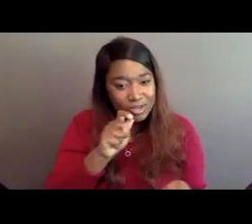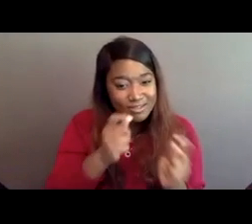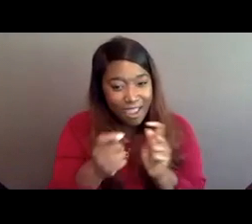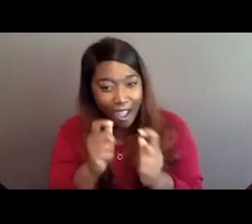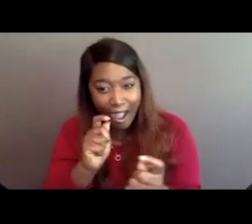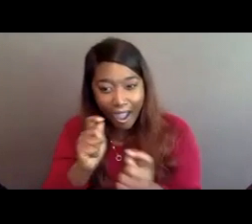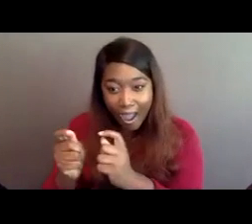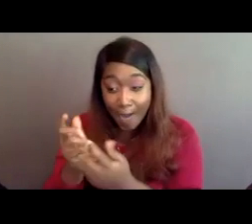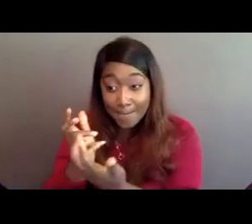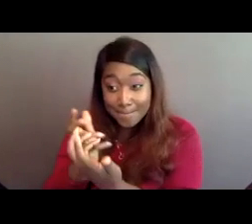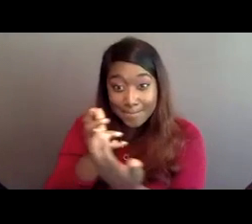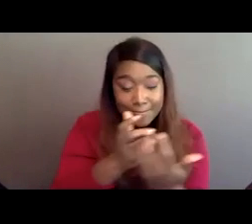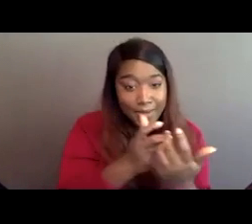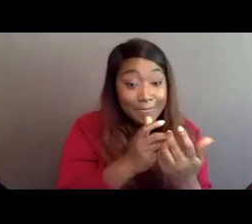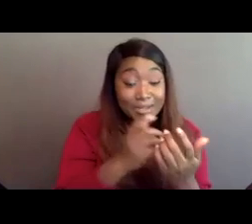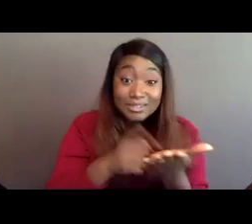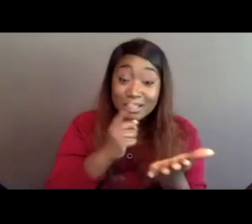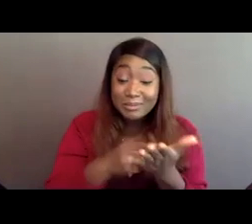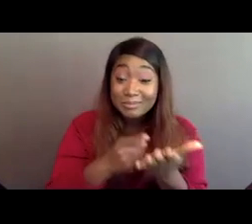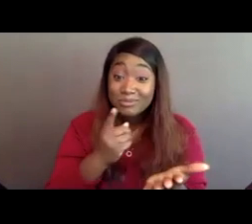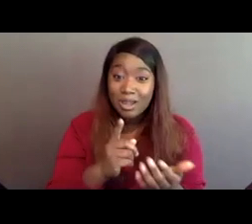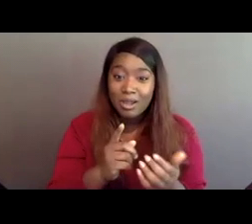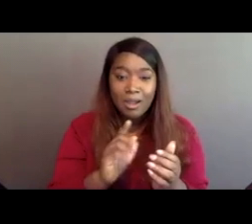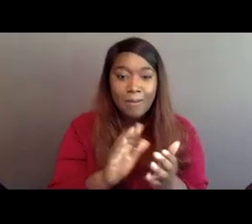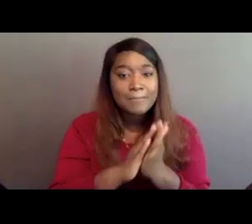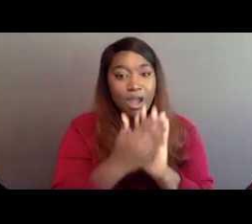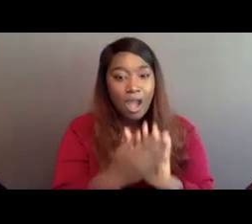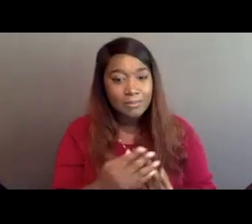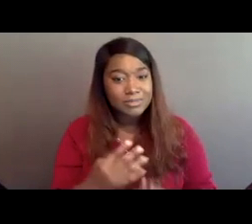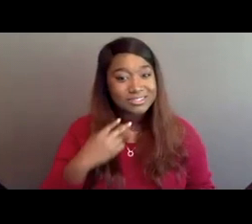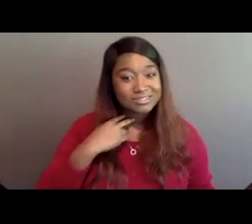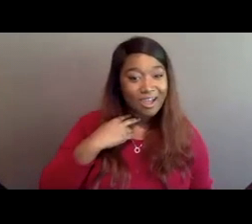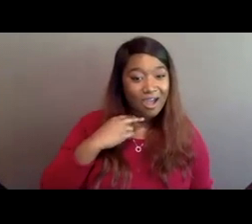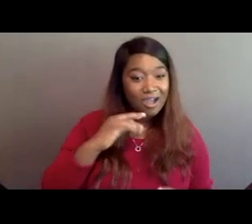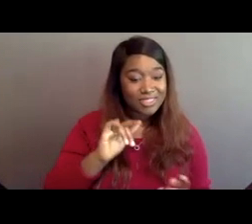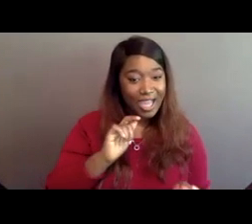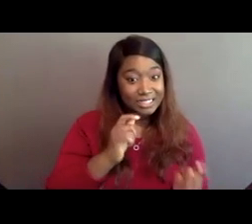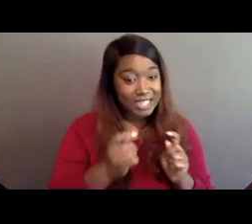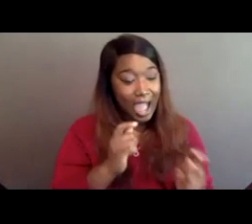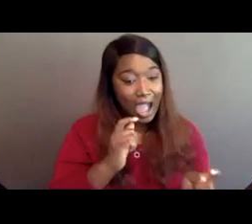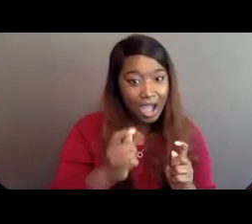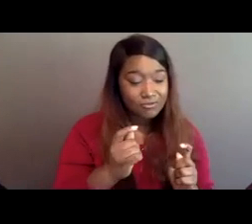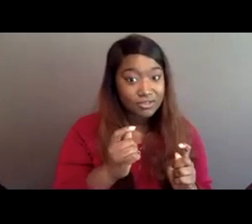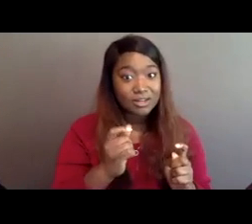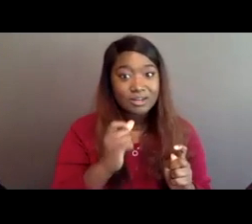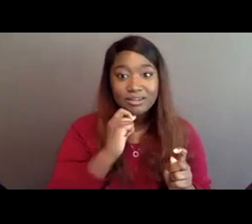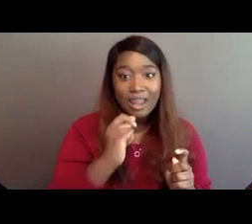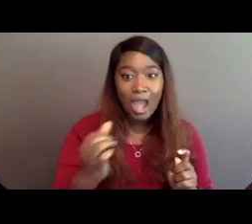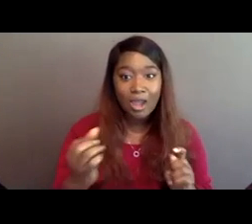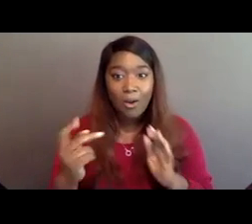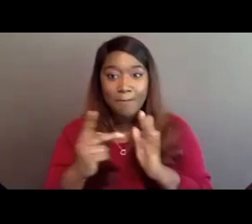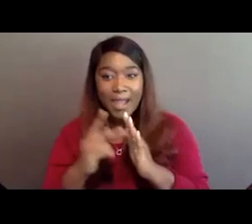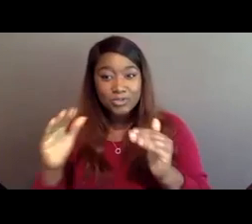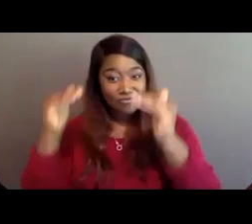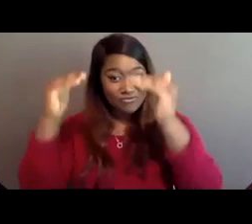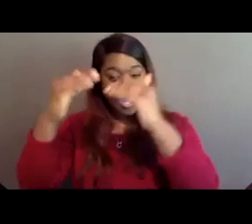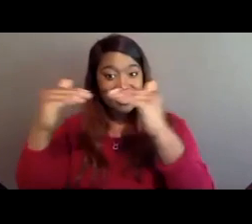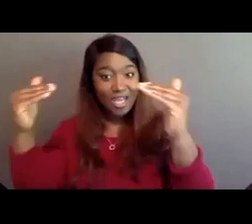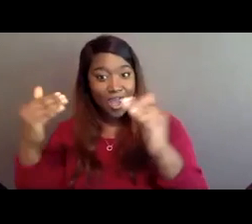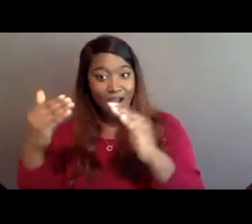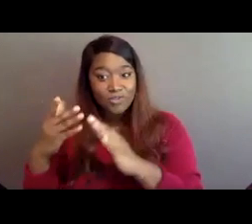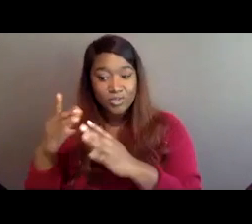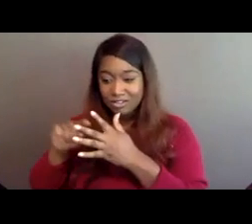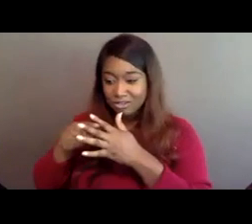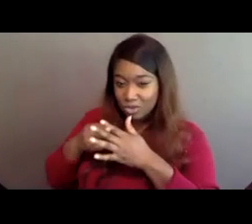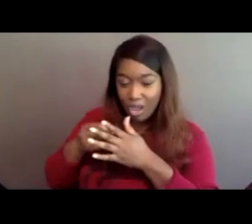our adaptive. We get stuck in, instead of resetting back to an advanced level or back to a starting place,